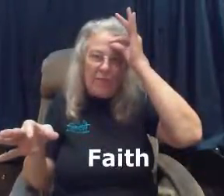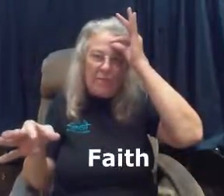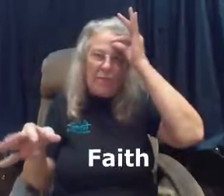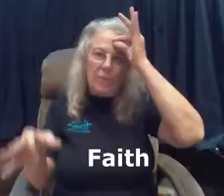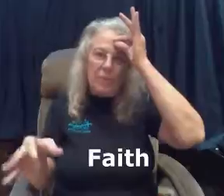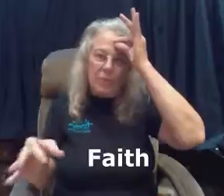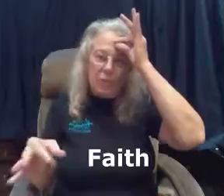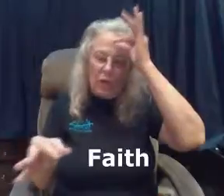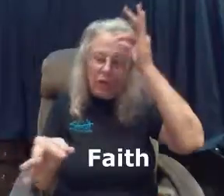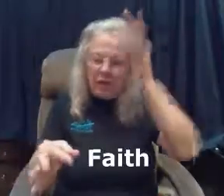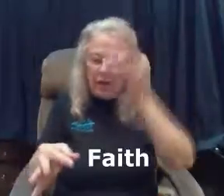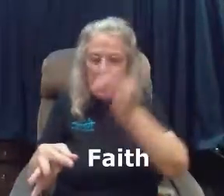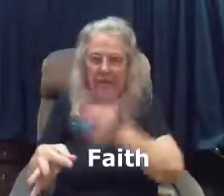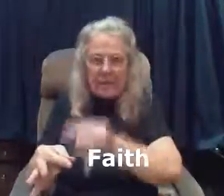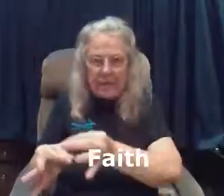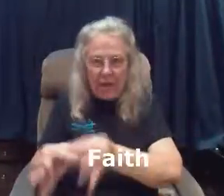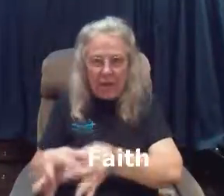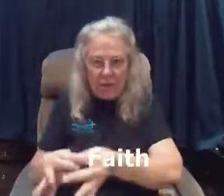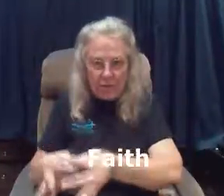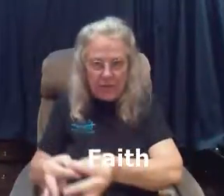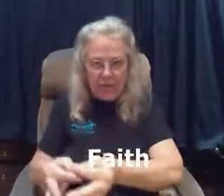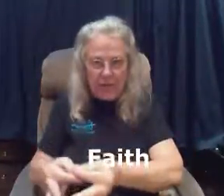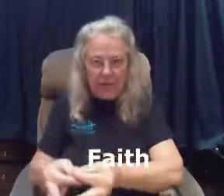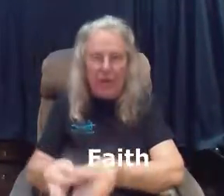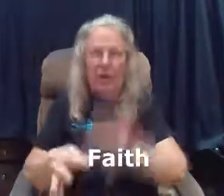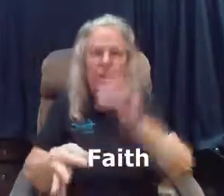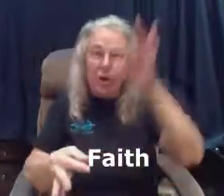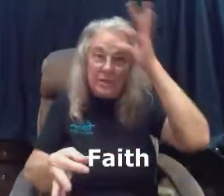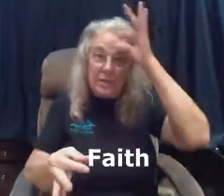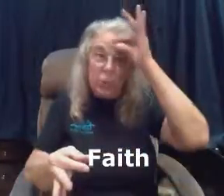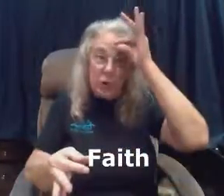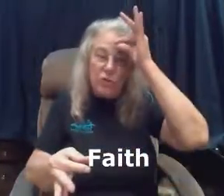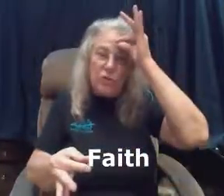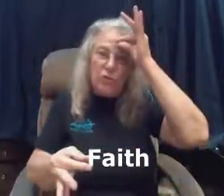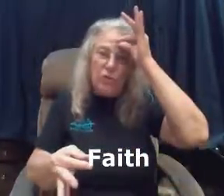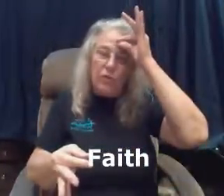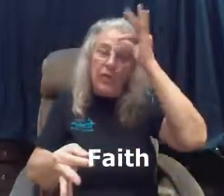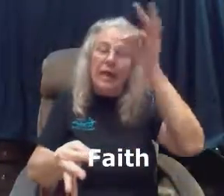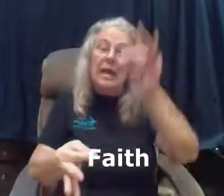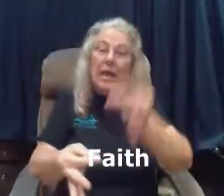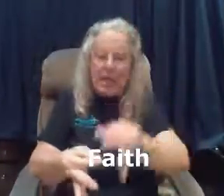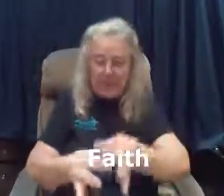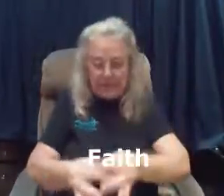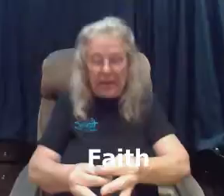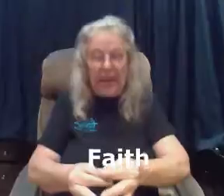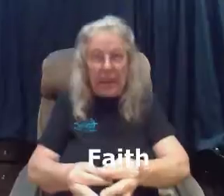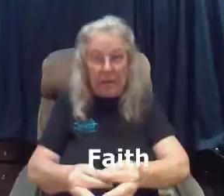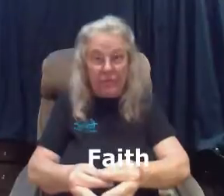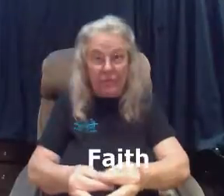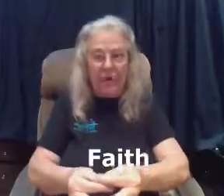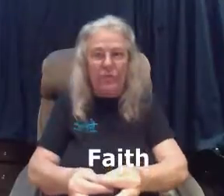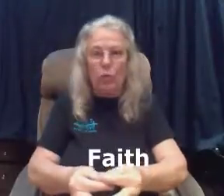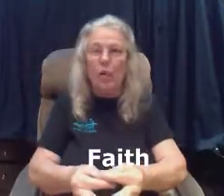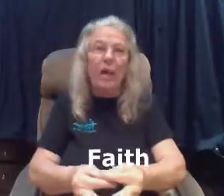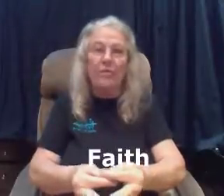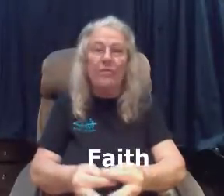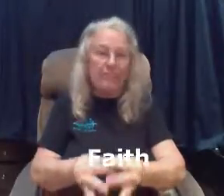F from your forehead down onto the F, because it's what you're thinking is laid out in front of you. We have a